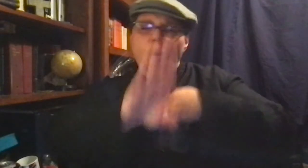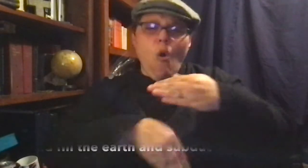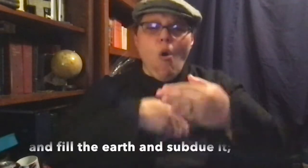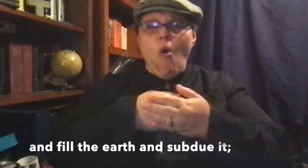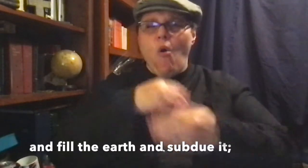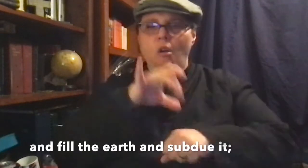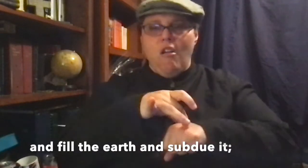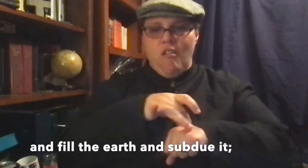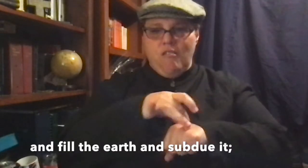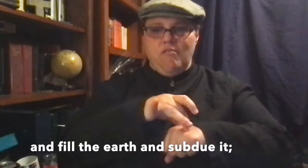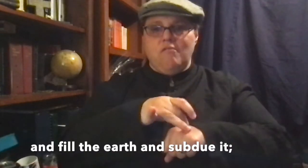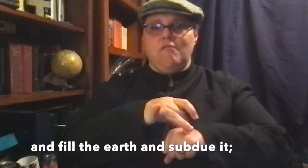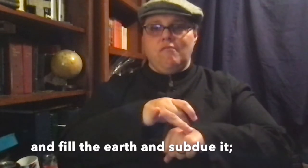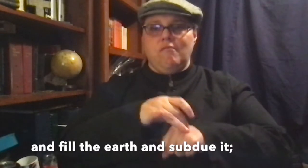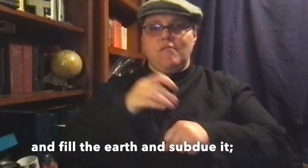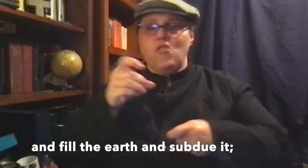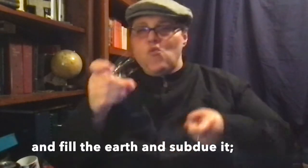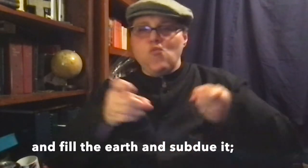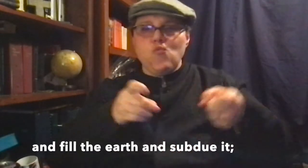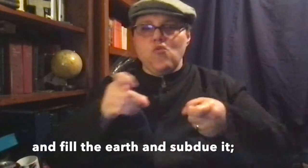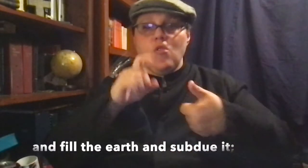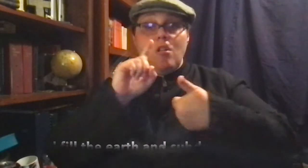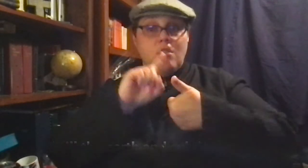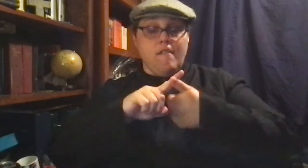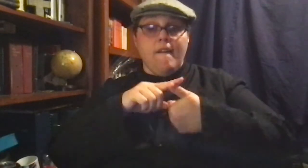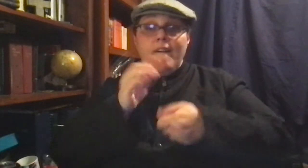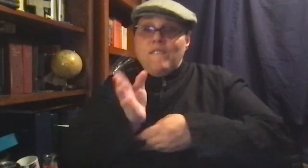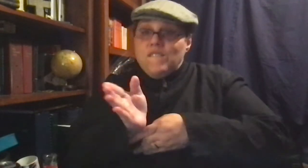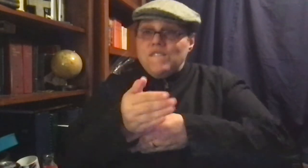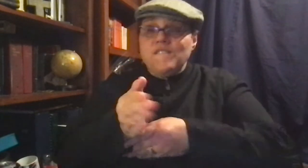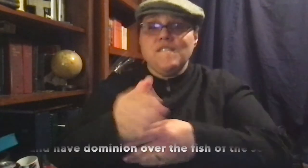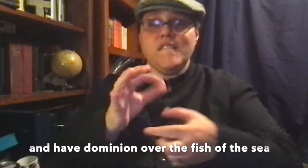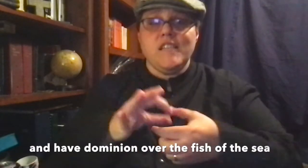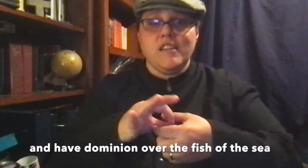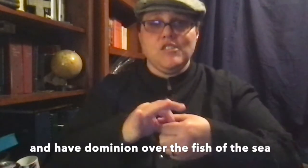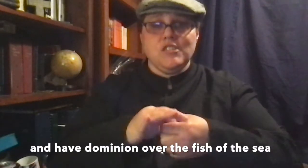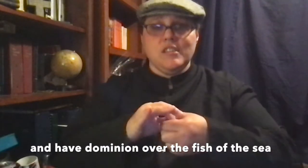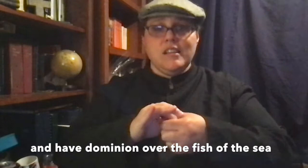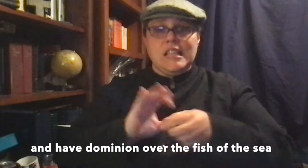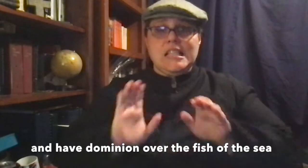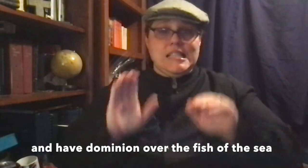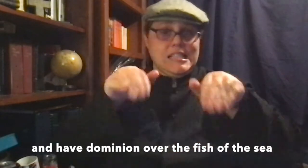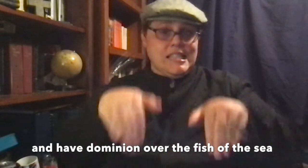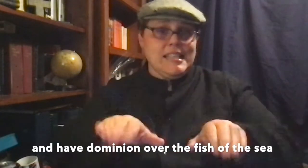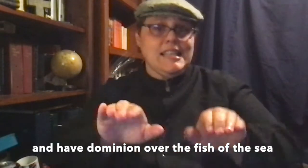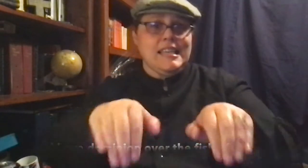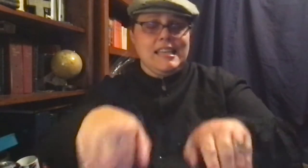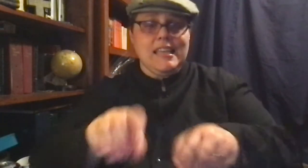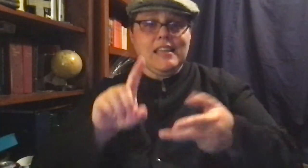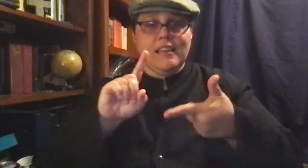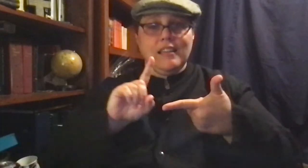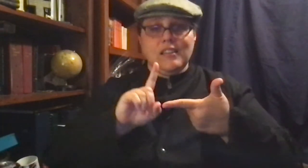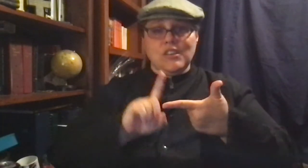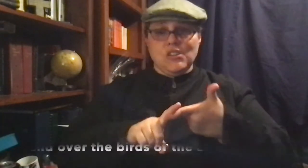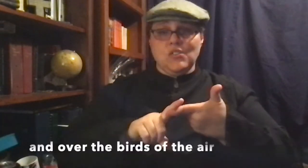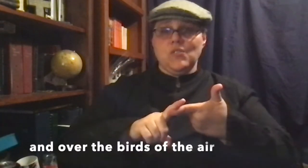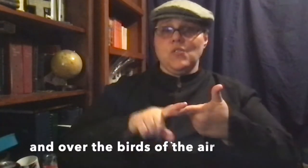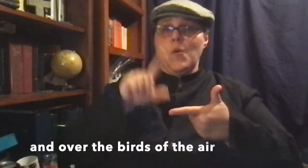it, and have dominion over the fish of the sea, and over the birds of